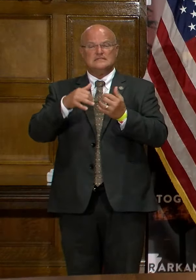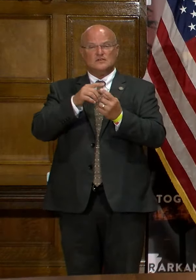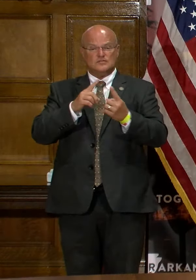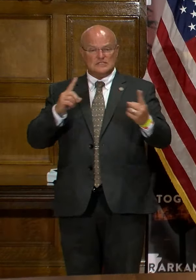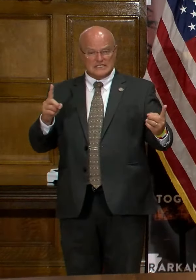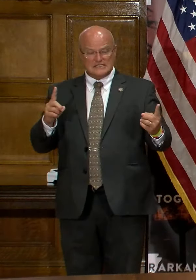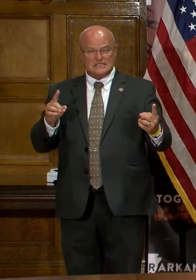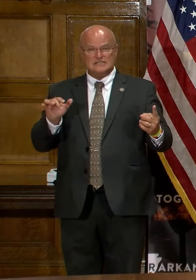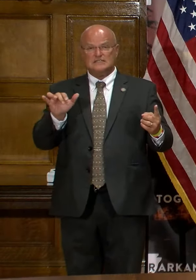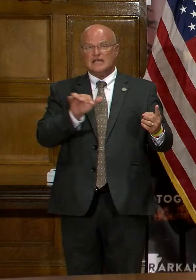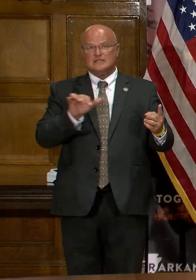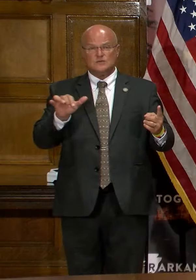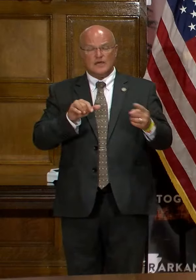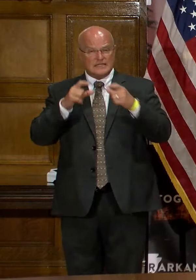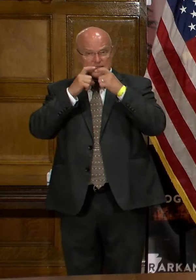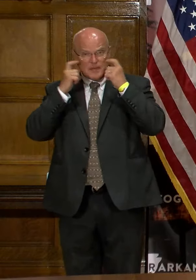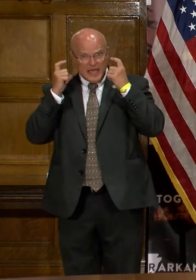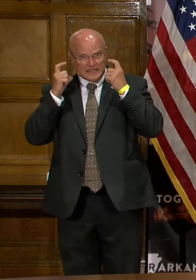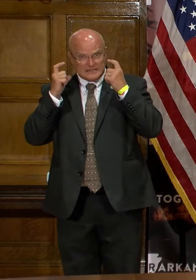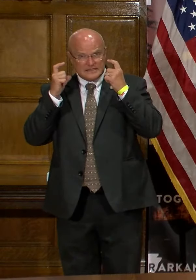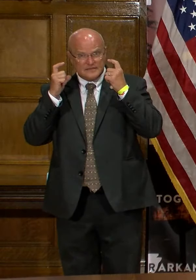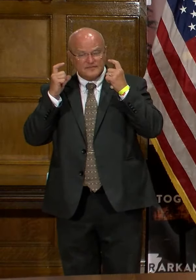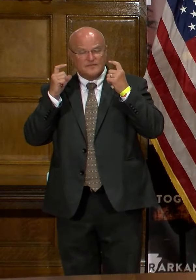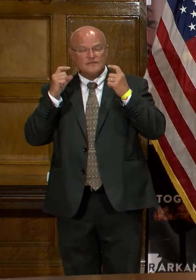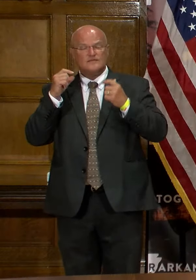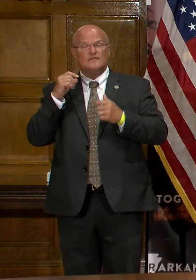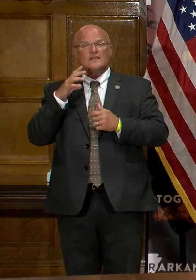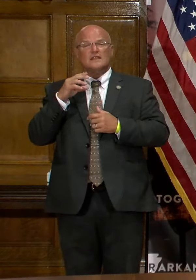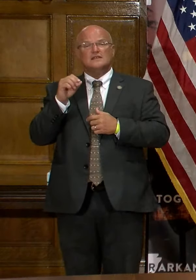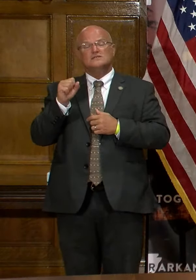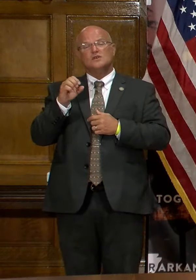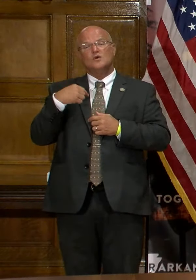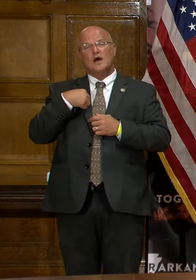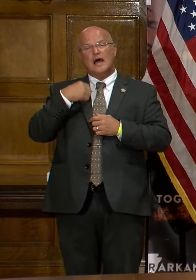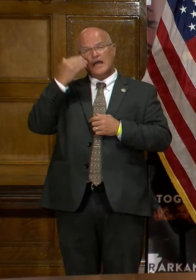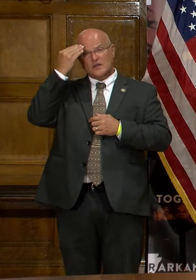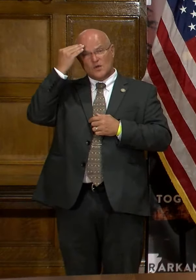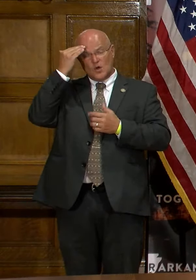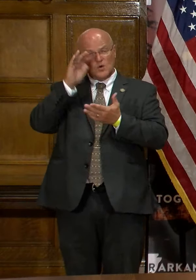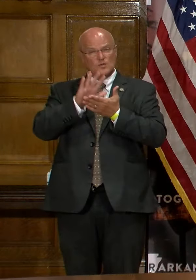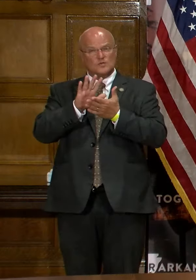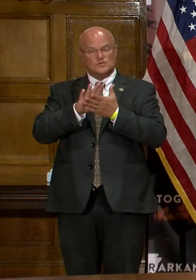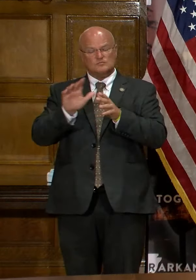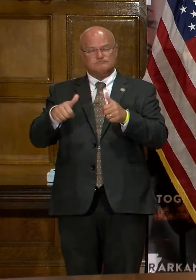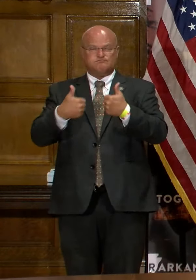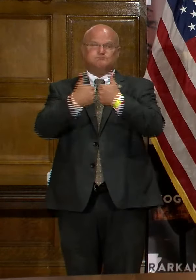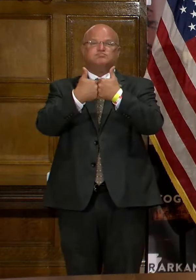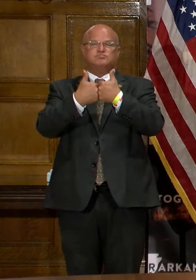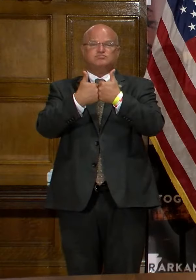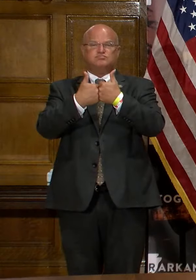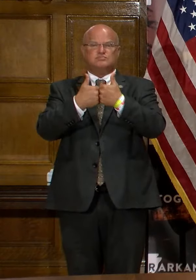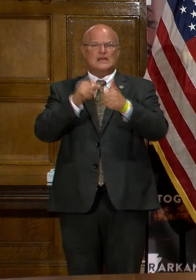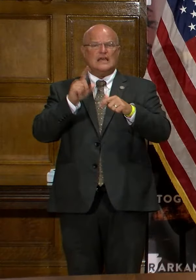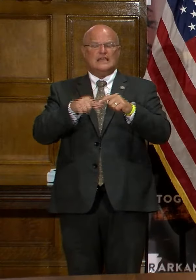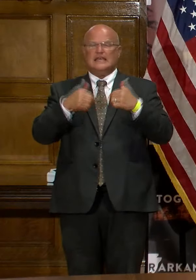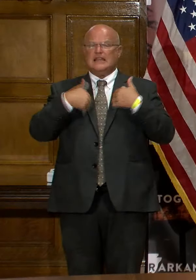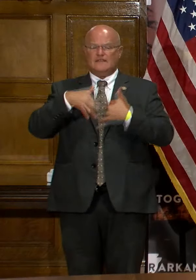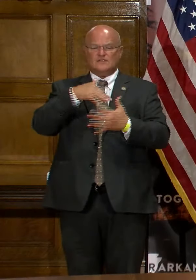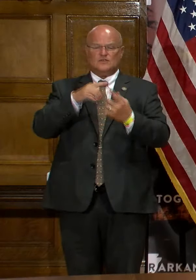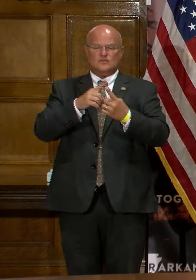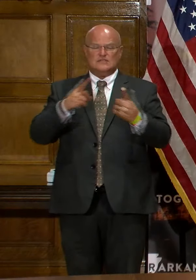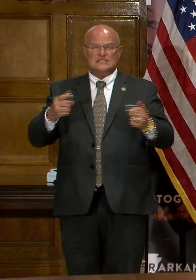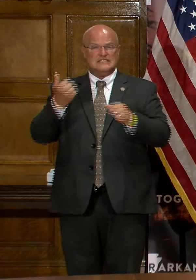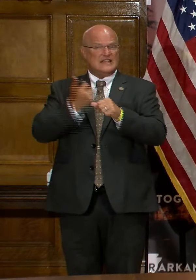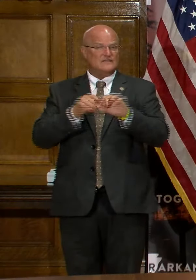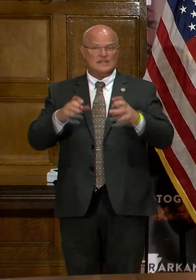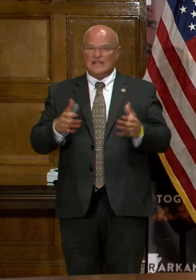distanced as well as wearing a mask. And so I know the schools are challenged because they can't have that social distancing